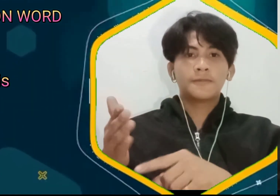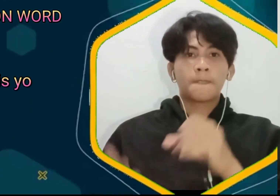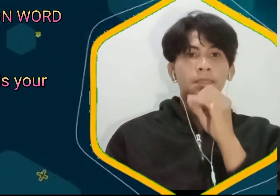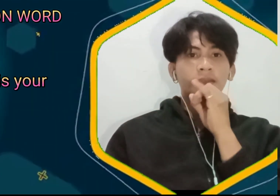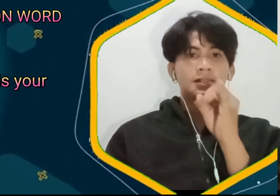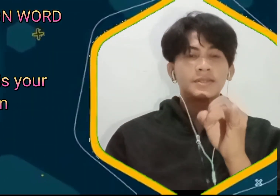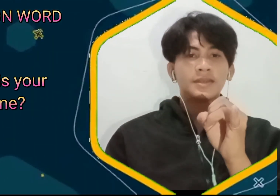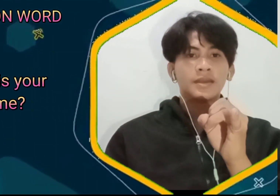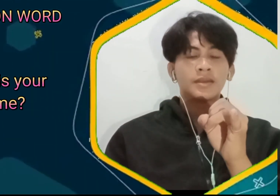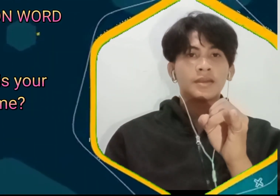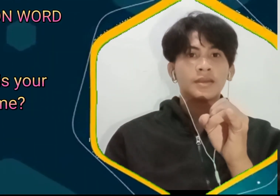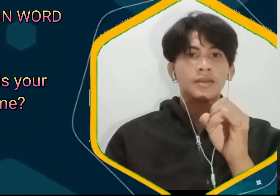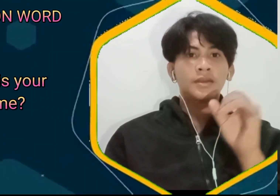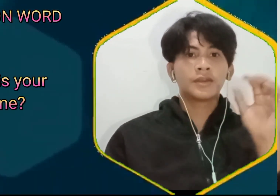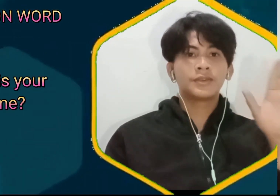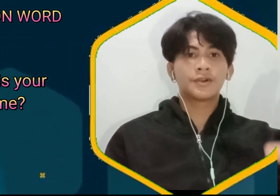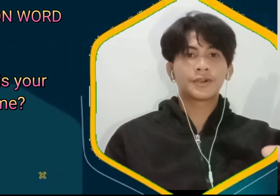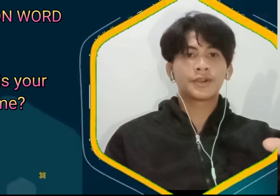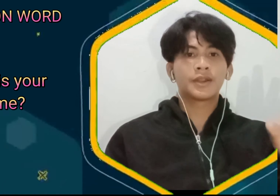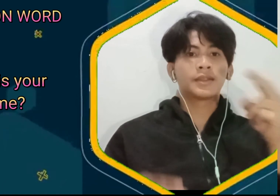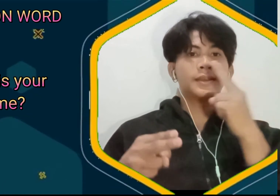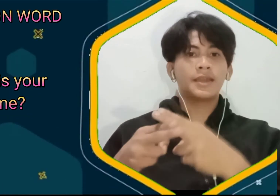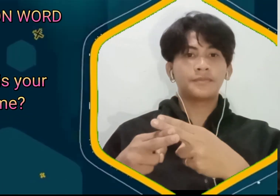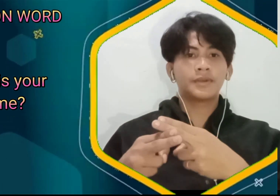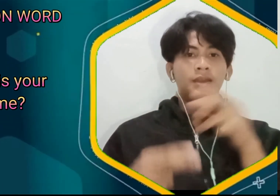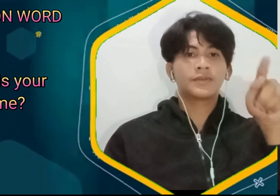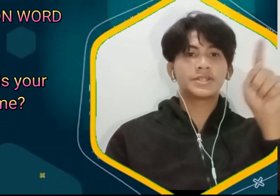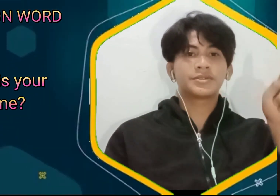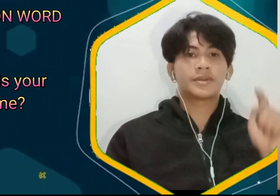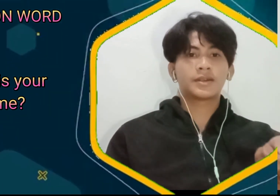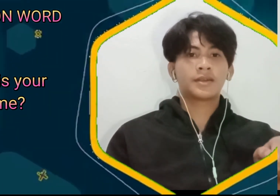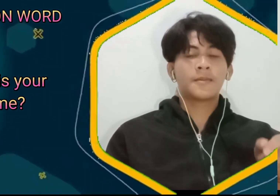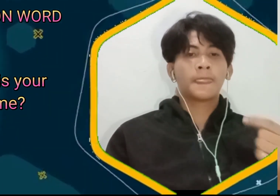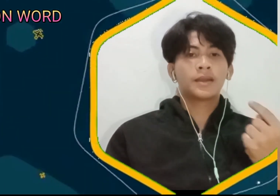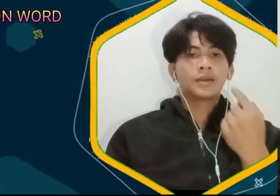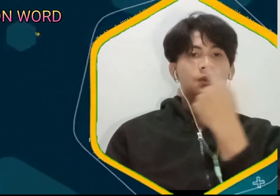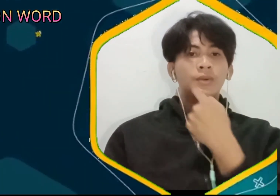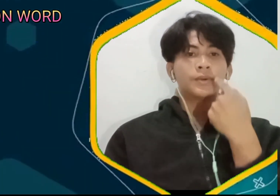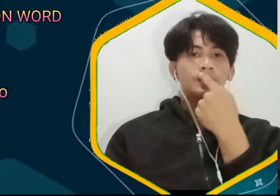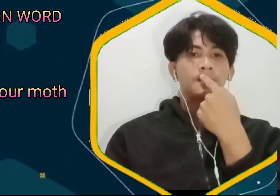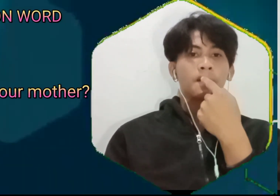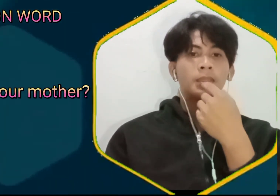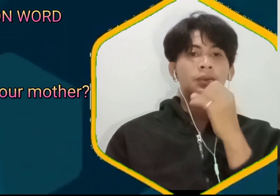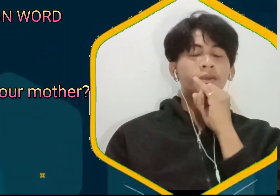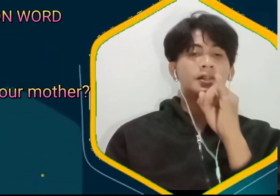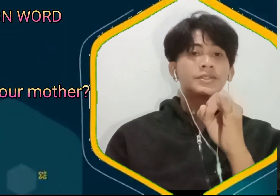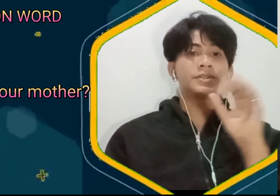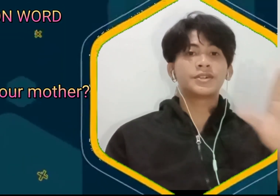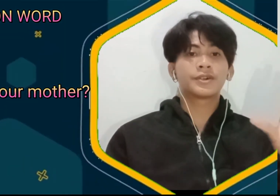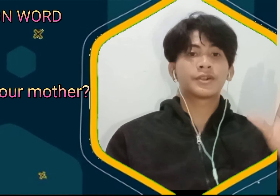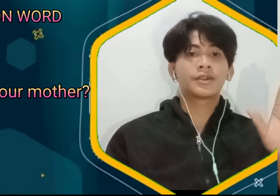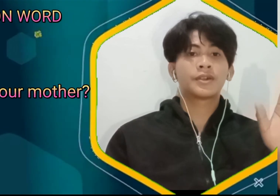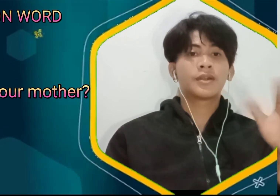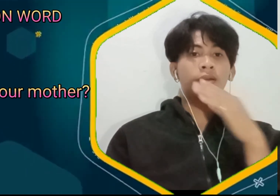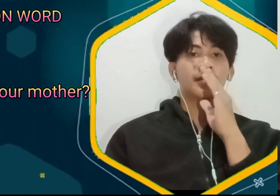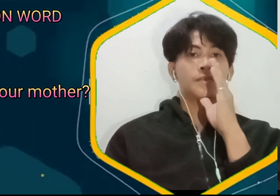What is your name? Question mark. Who is